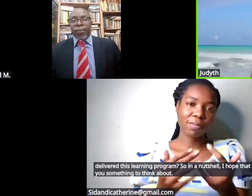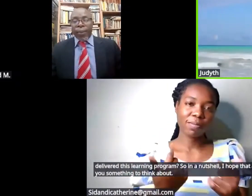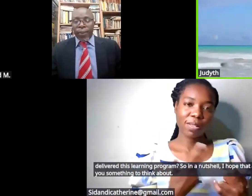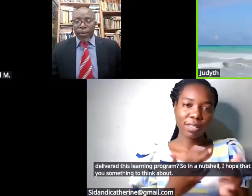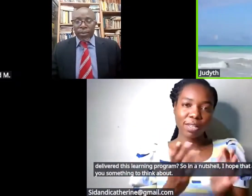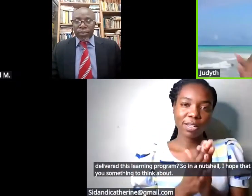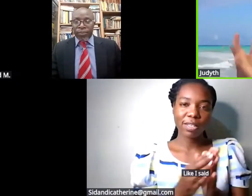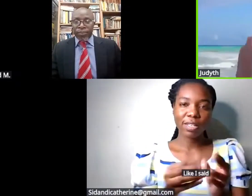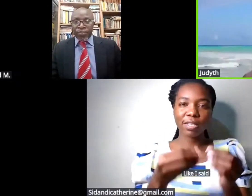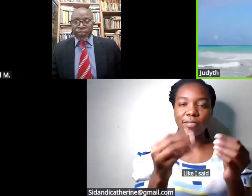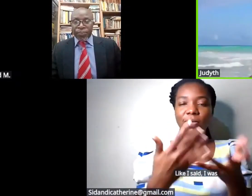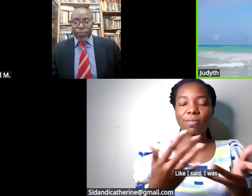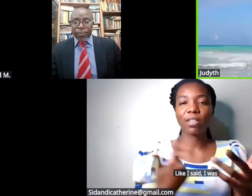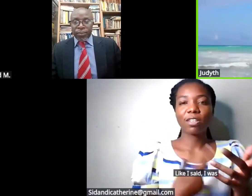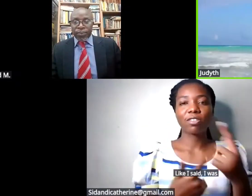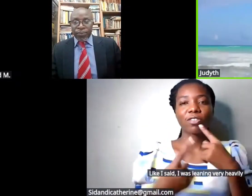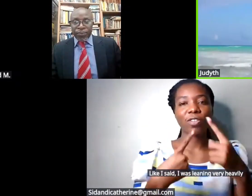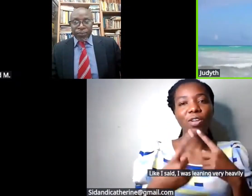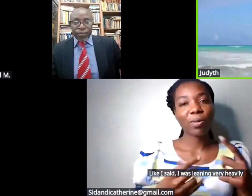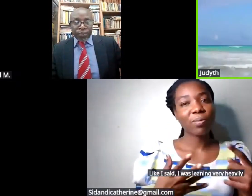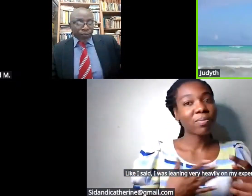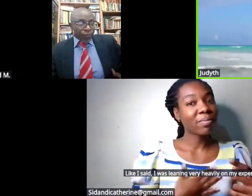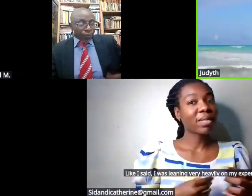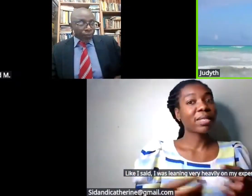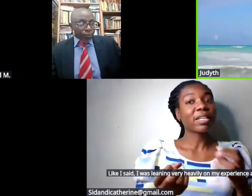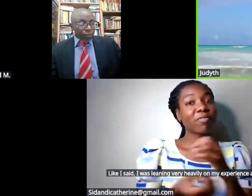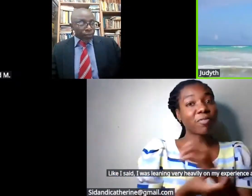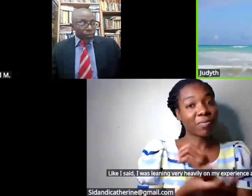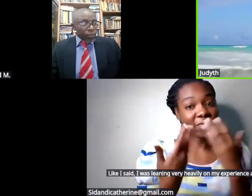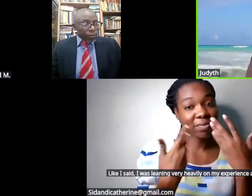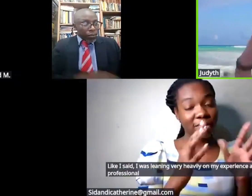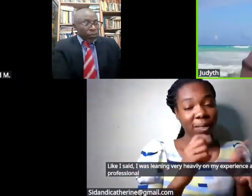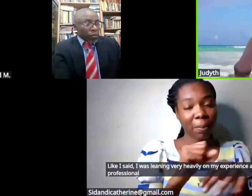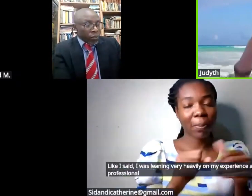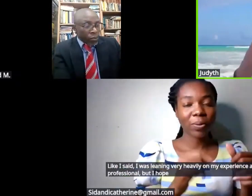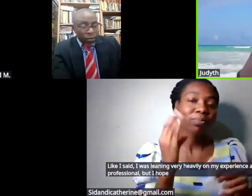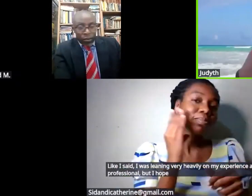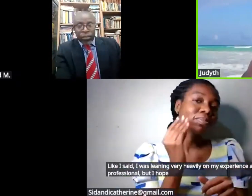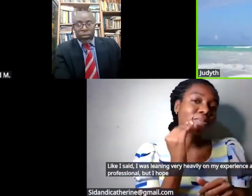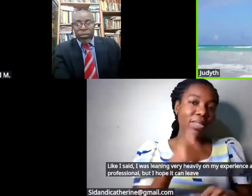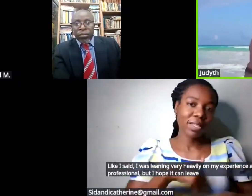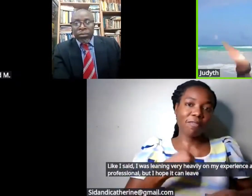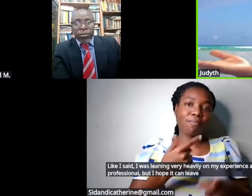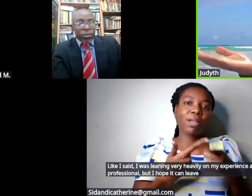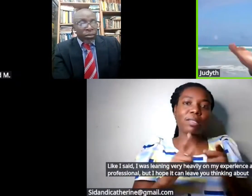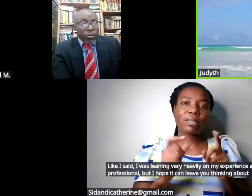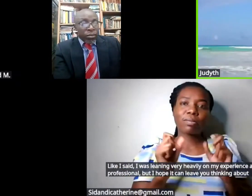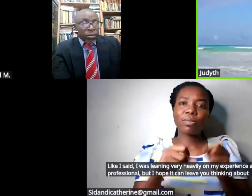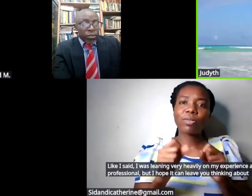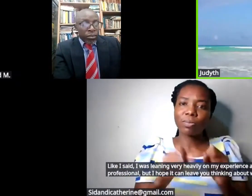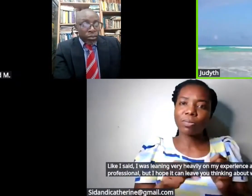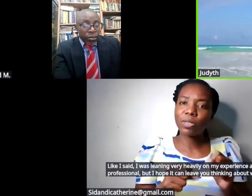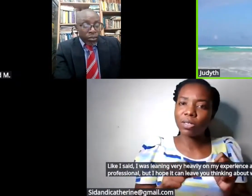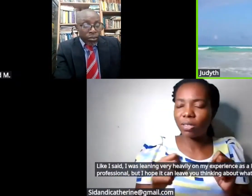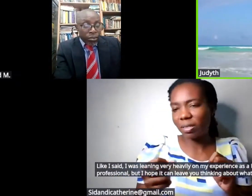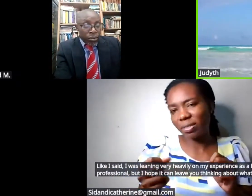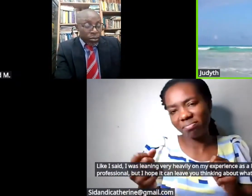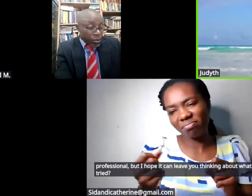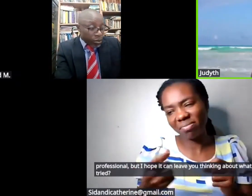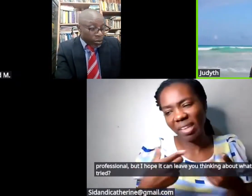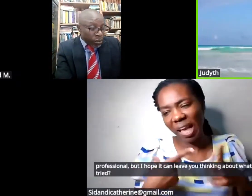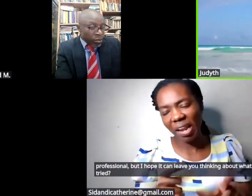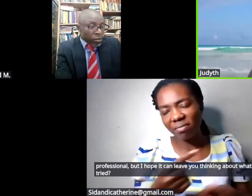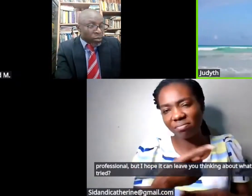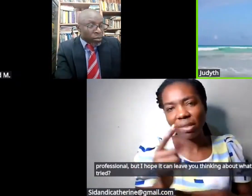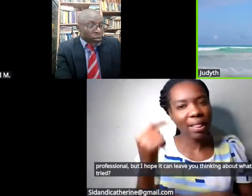said, I was leaning very heavily on my experience as a learning professional, but I hope it can leave you thinking about what else haven't you tried?